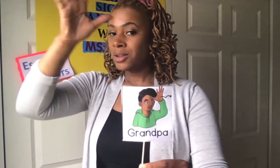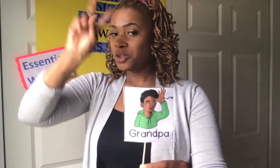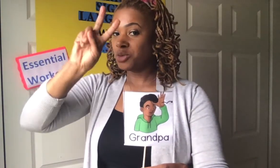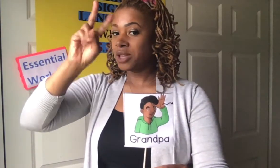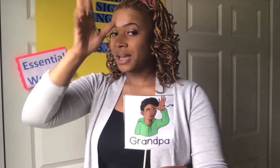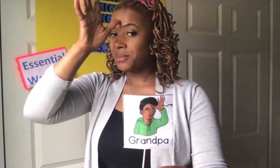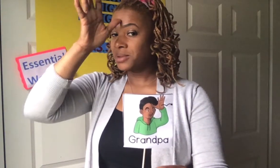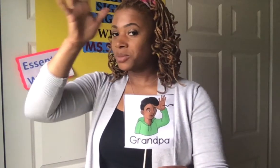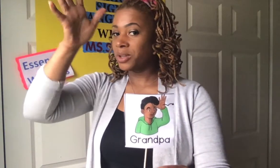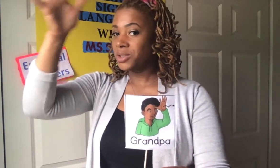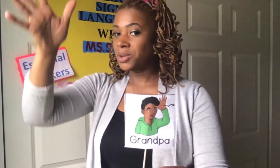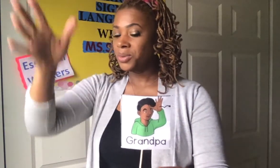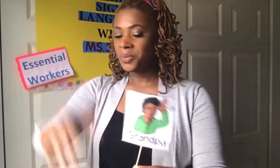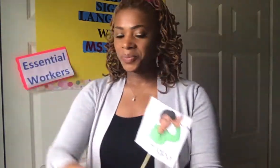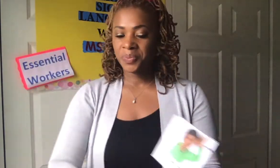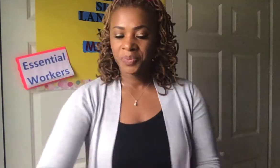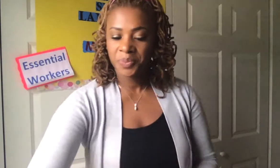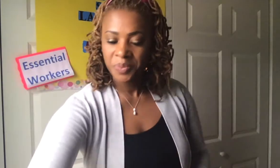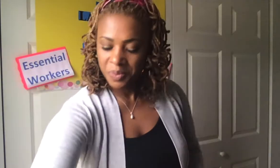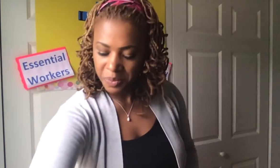2 times, 1, 2.